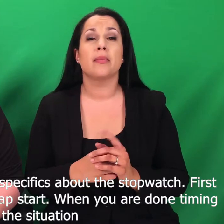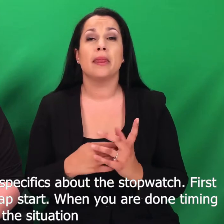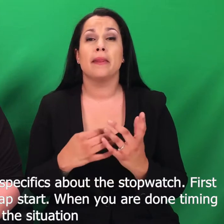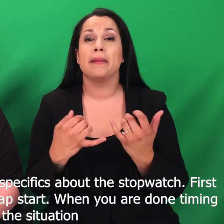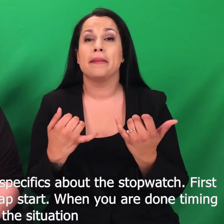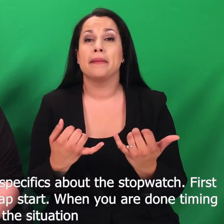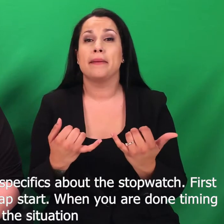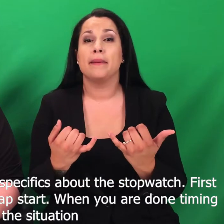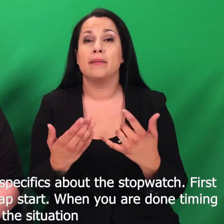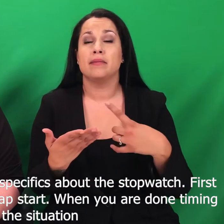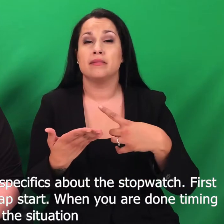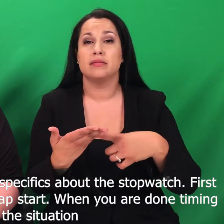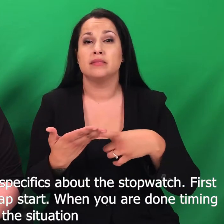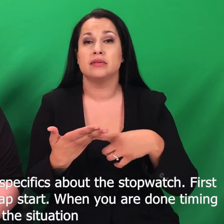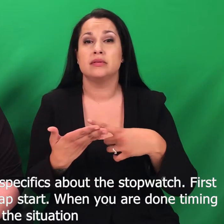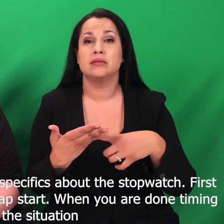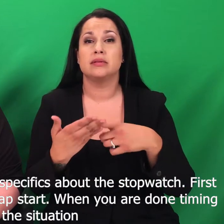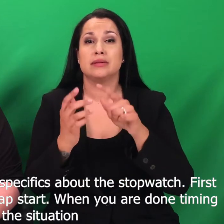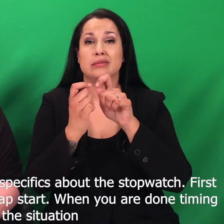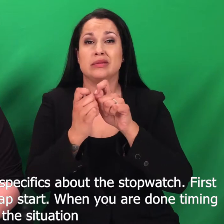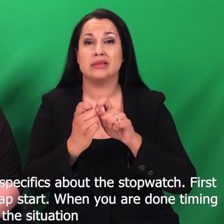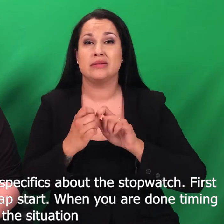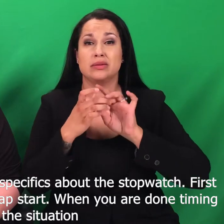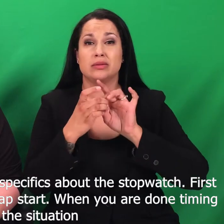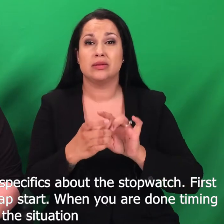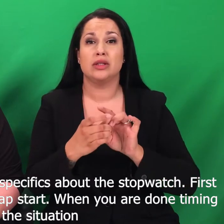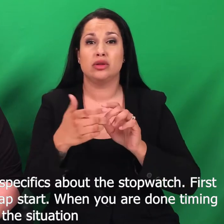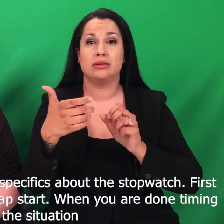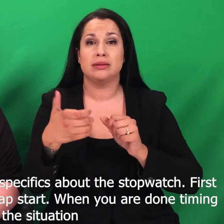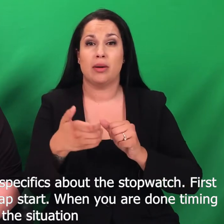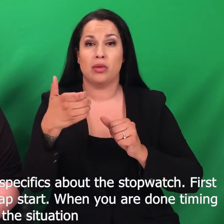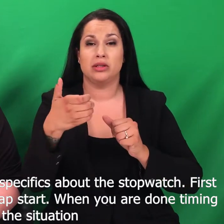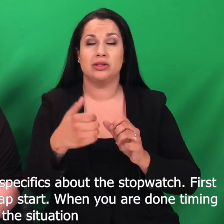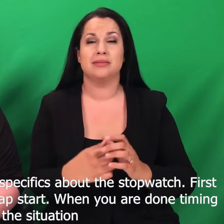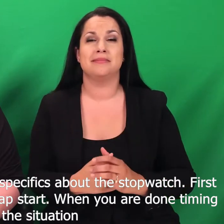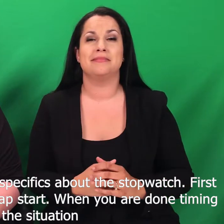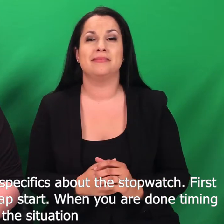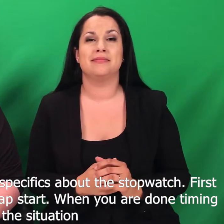Next, we'll go into specifics about the stopwatch.